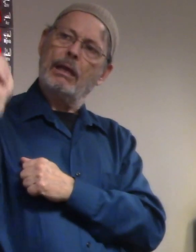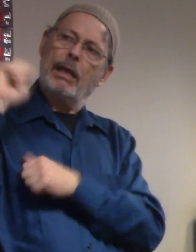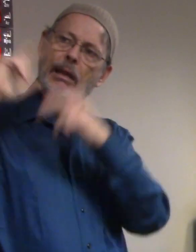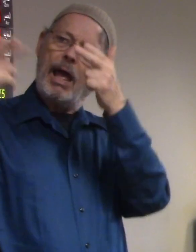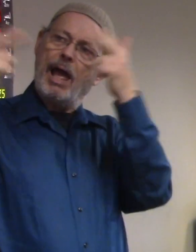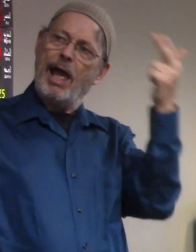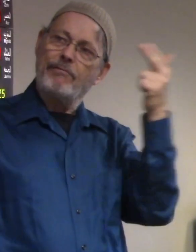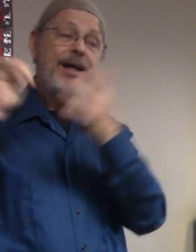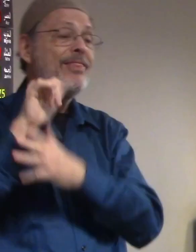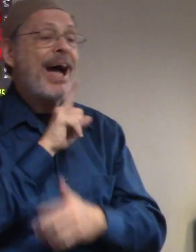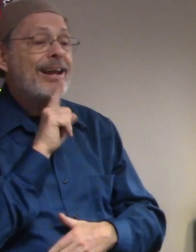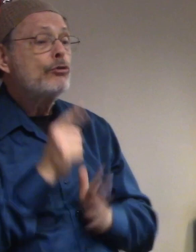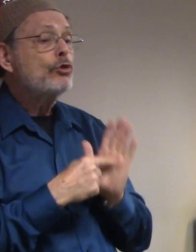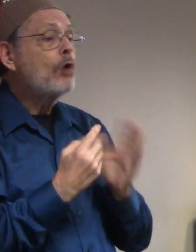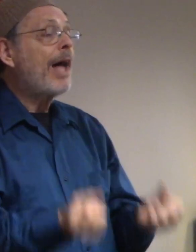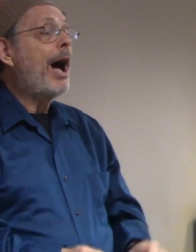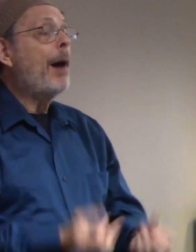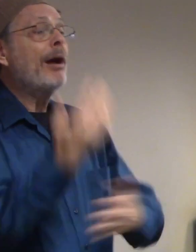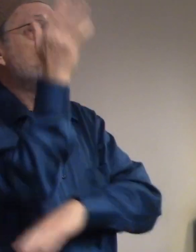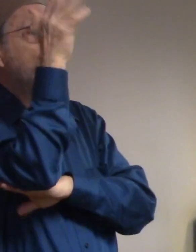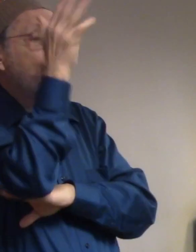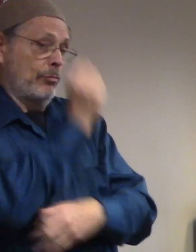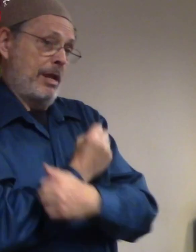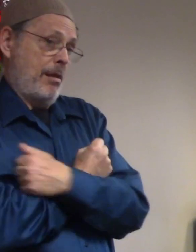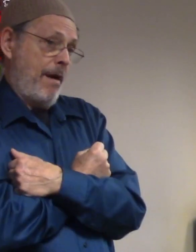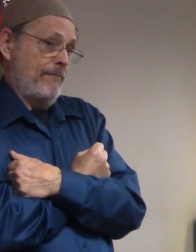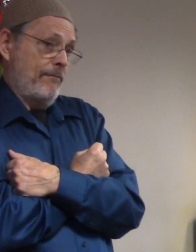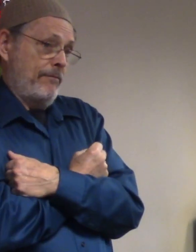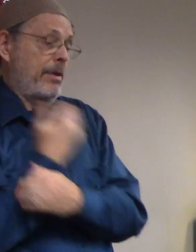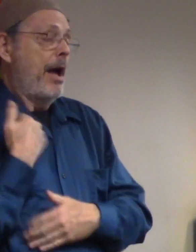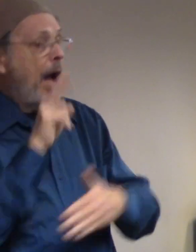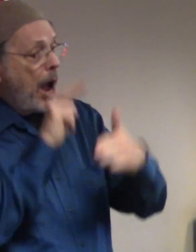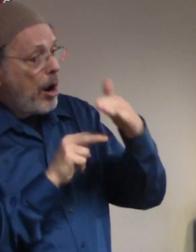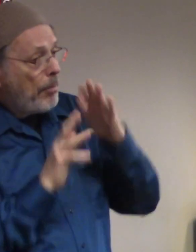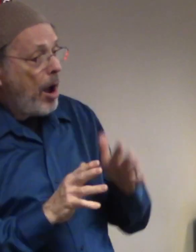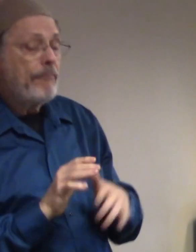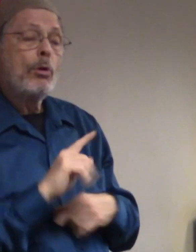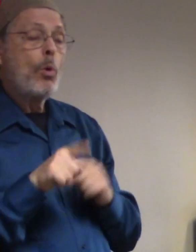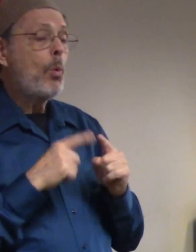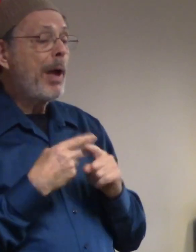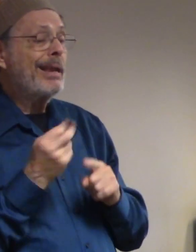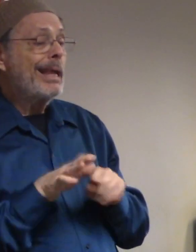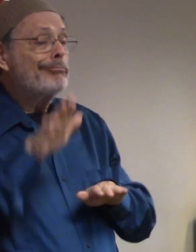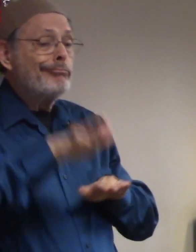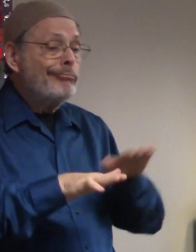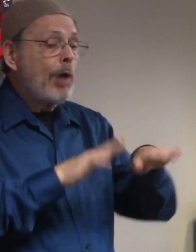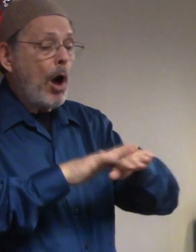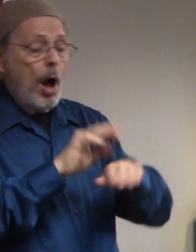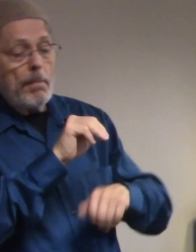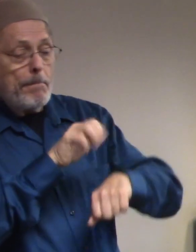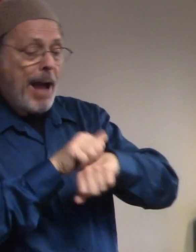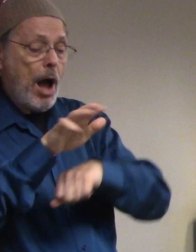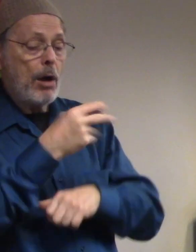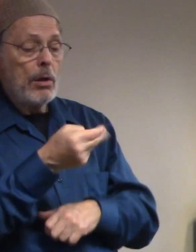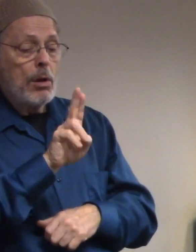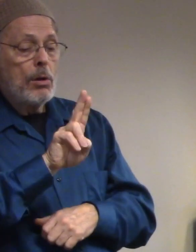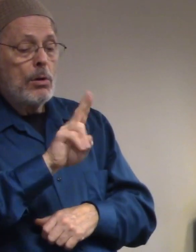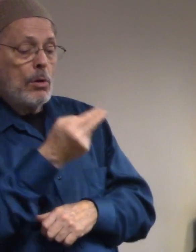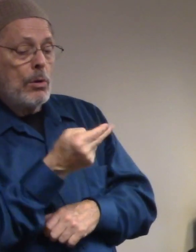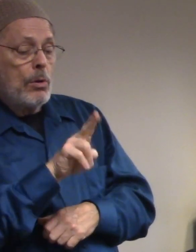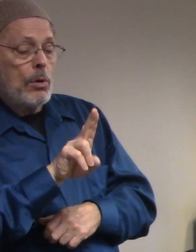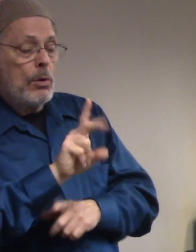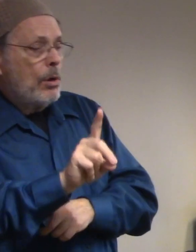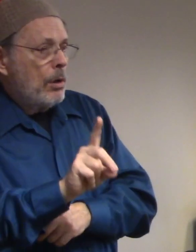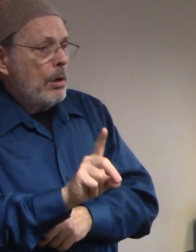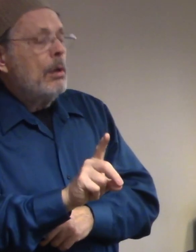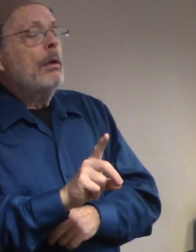is a tree's love for the Prophet sallallahu alaihi wasallam. Mount Uhud, when he stepped on it, it started to shake. He said, out of reverence and honor for